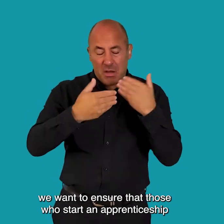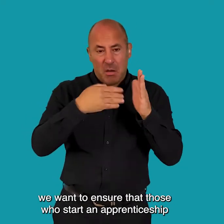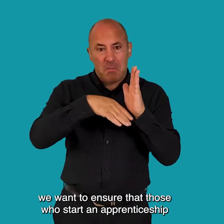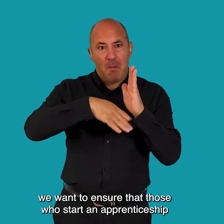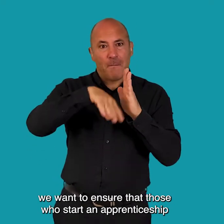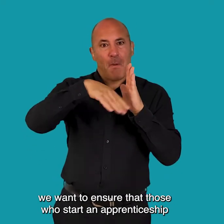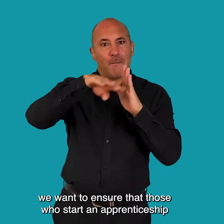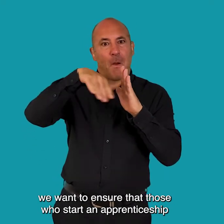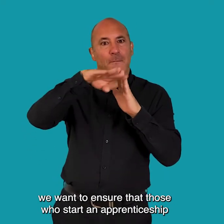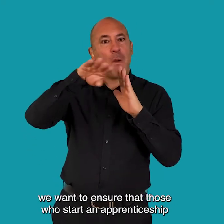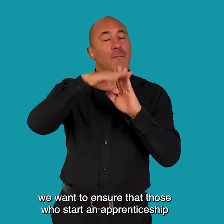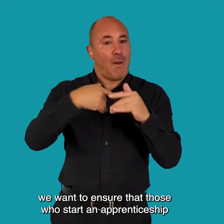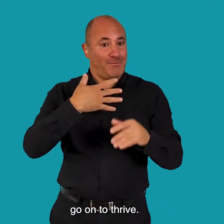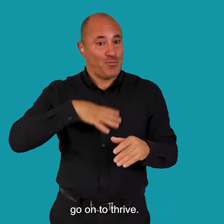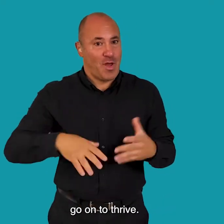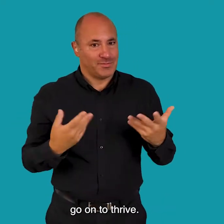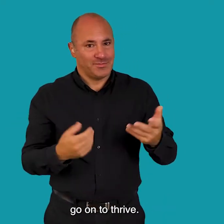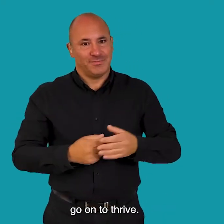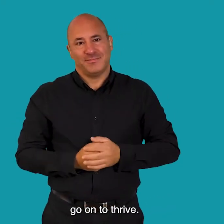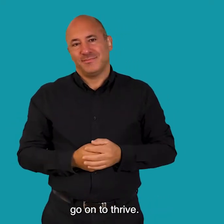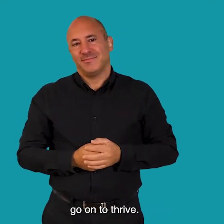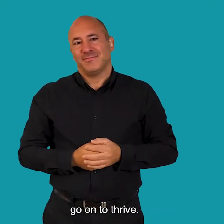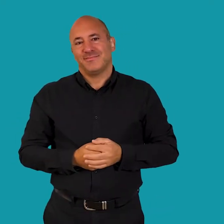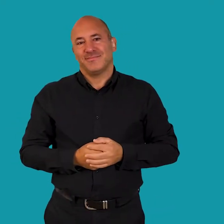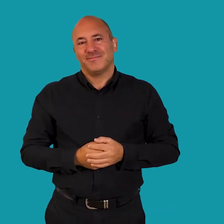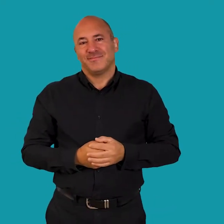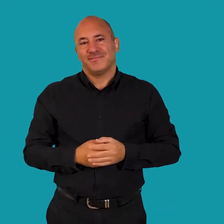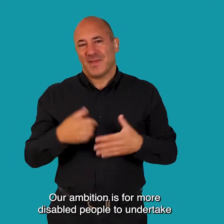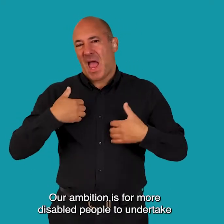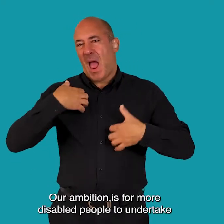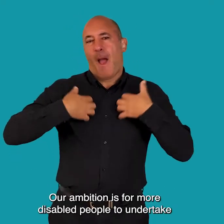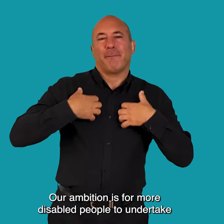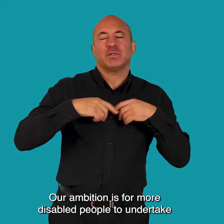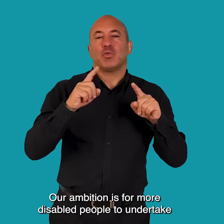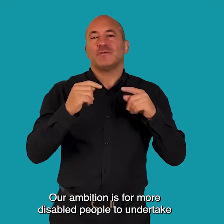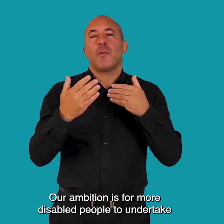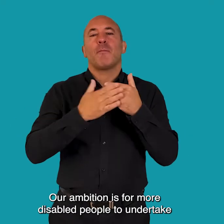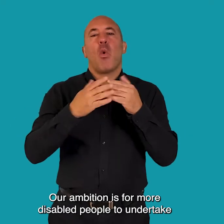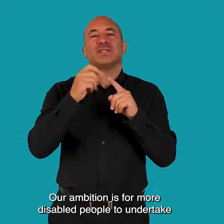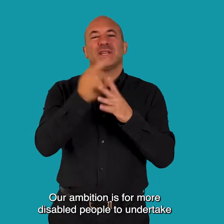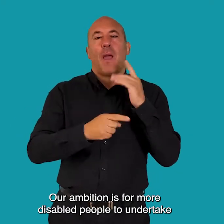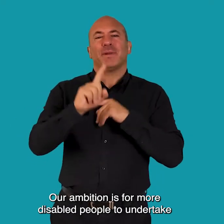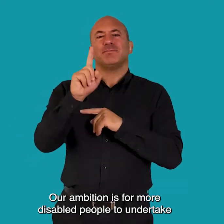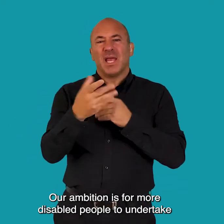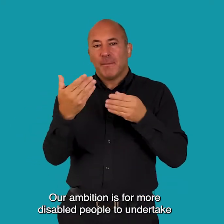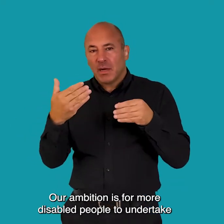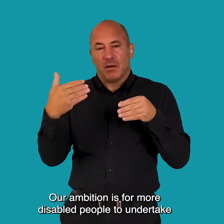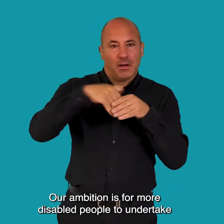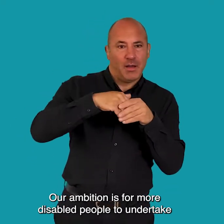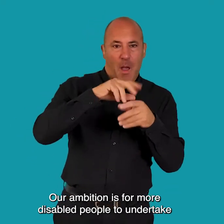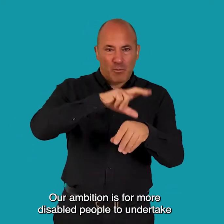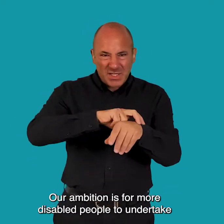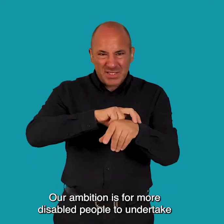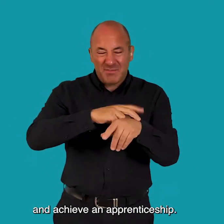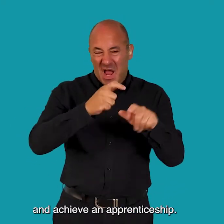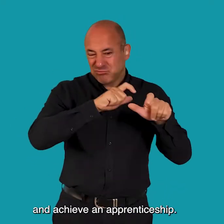who start an apprenticeship go on to thrive. Our ambition is for more disabled people to undertake and achieve